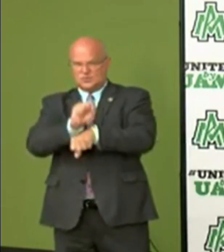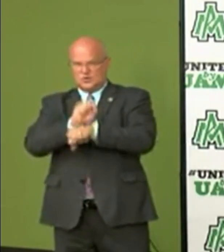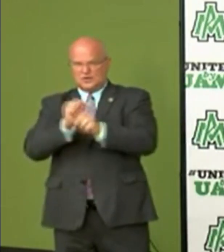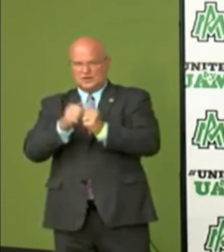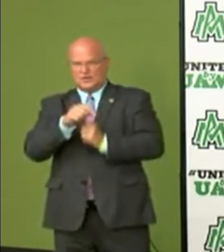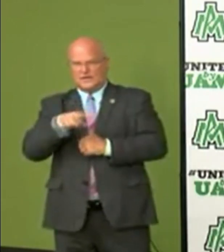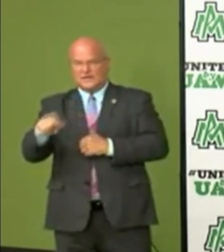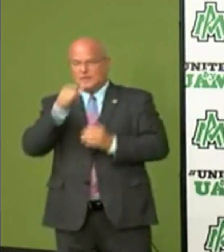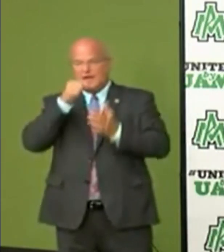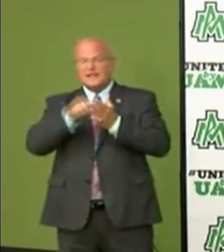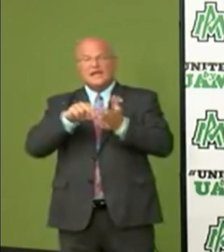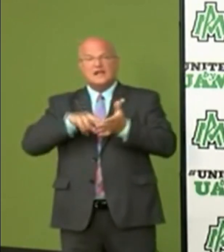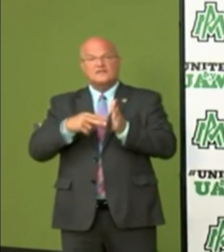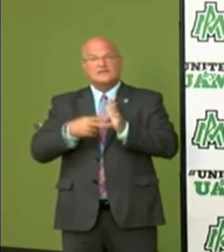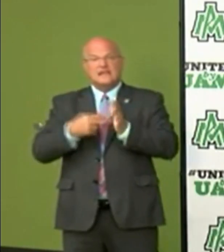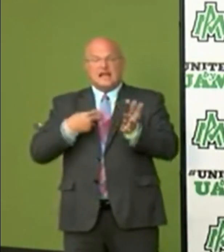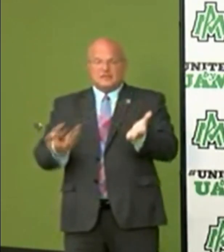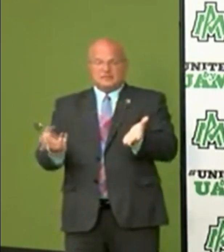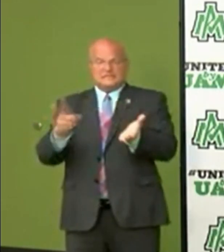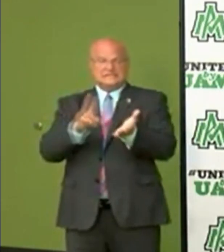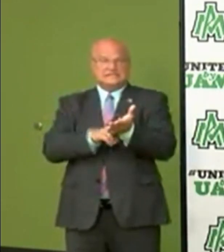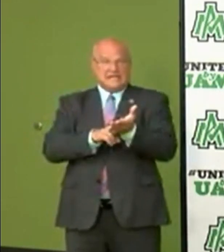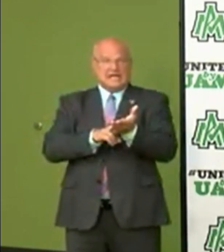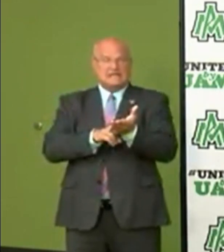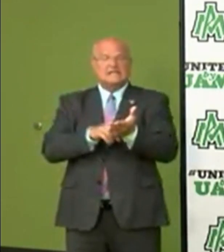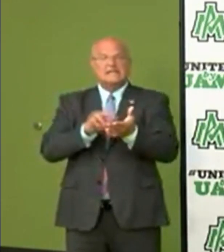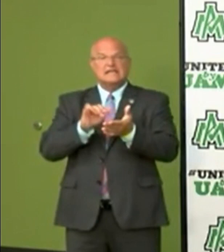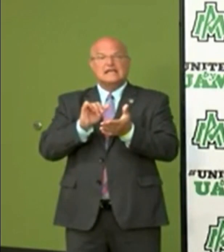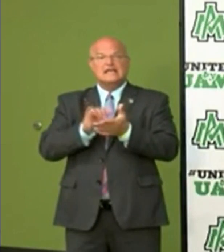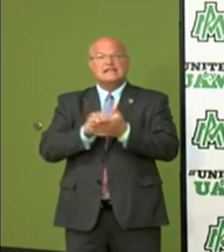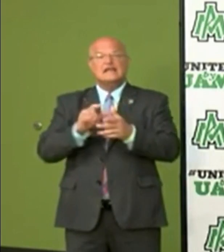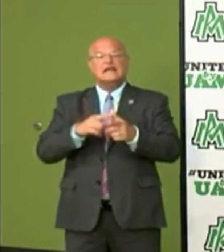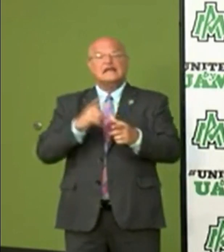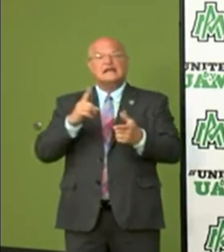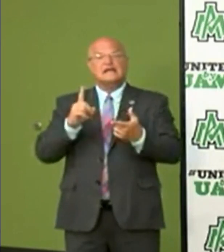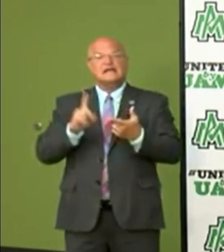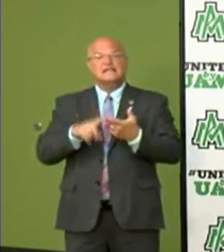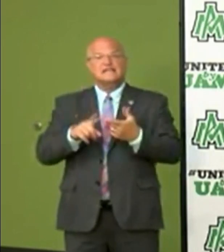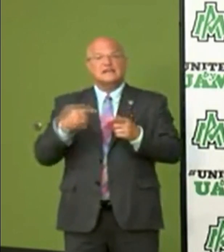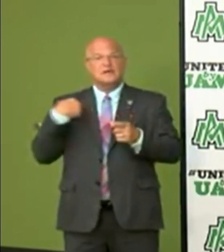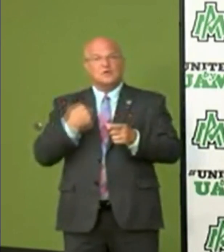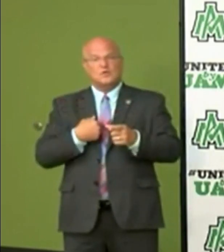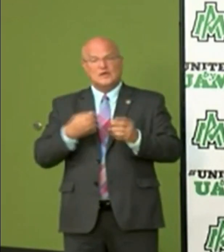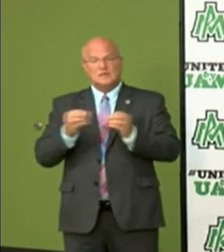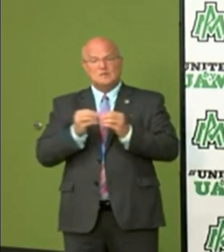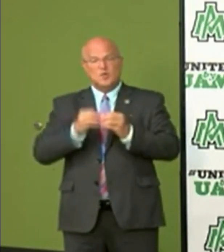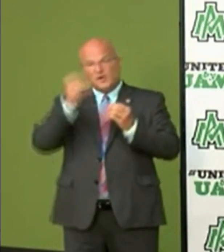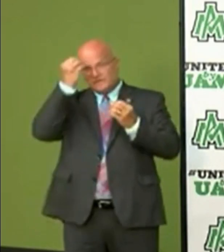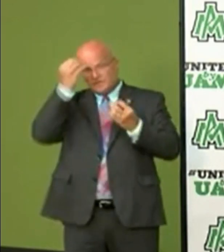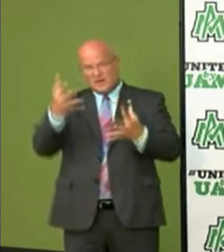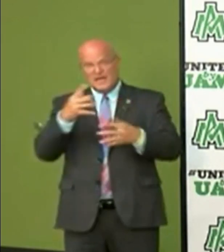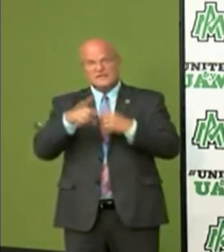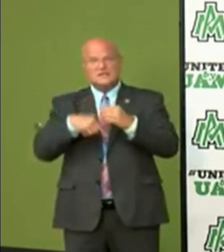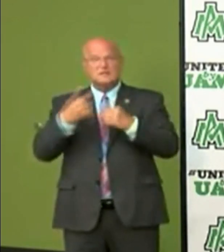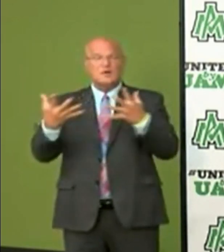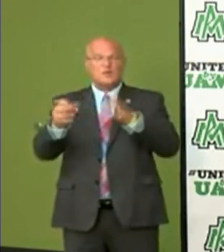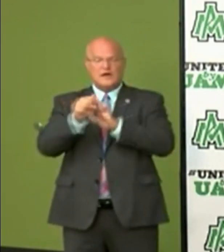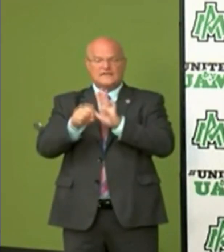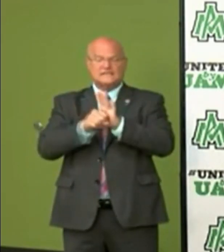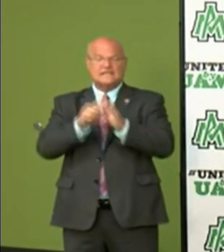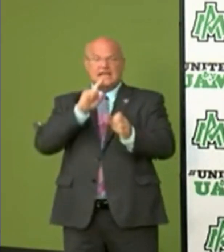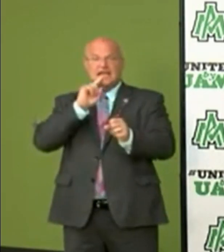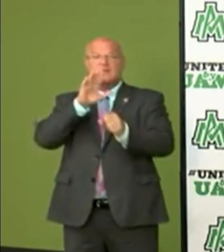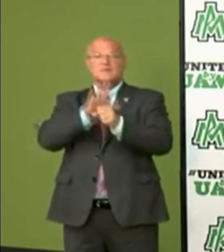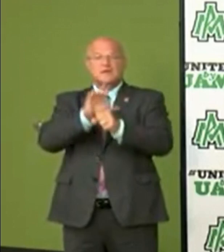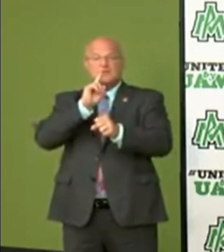this is a letter of intent that I'll be signing that then as we get more information about what the state's